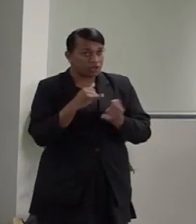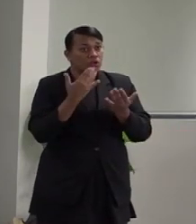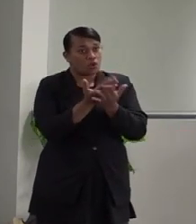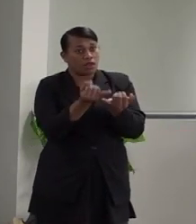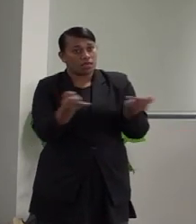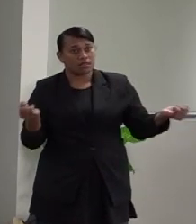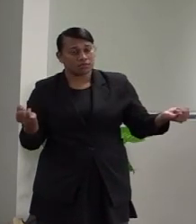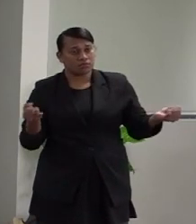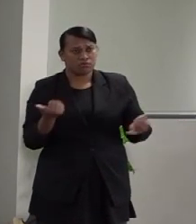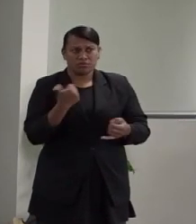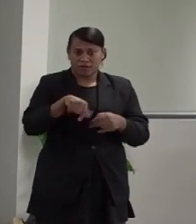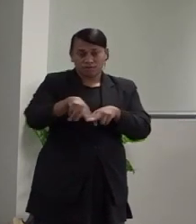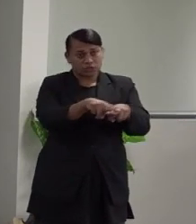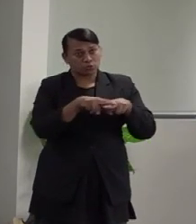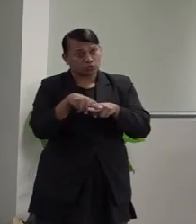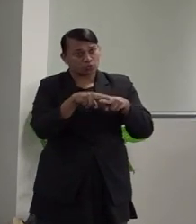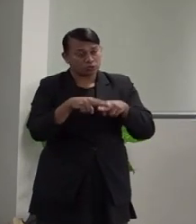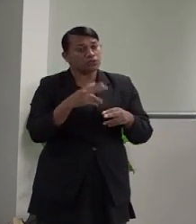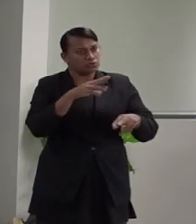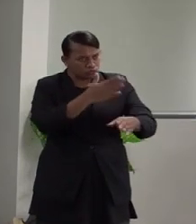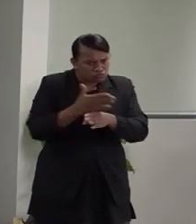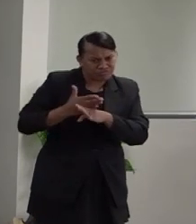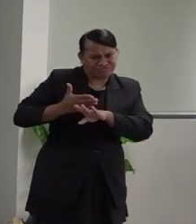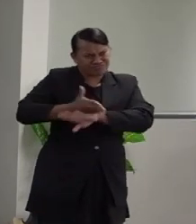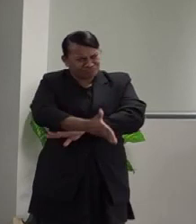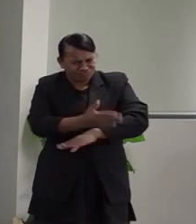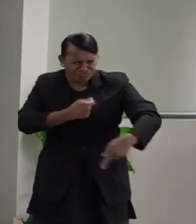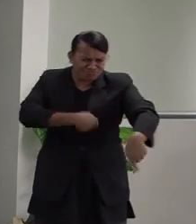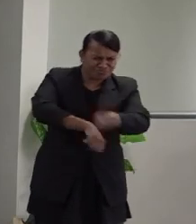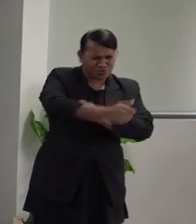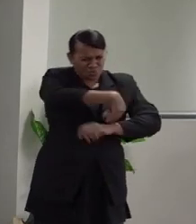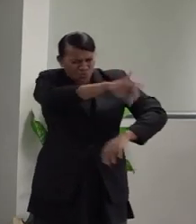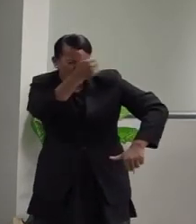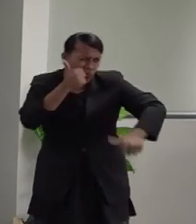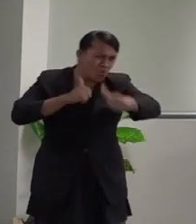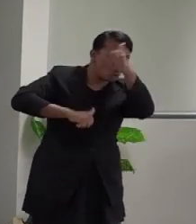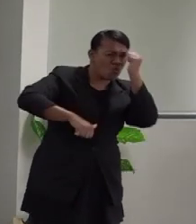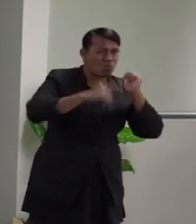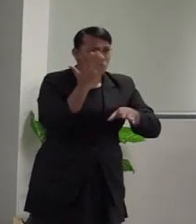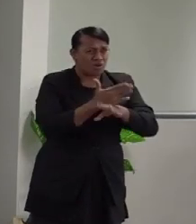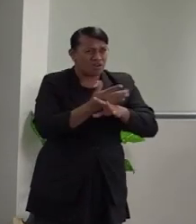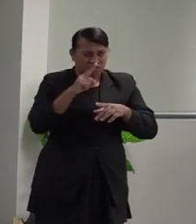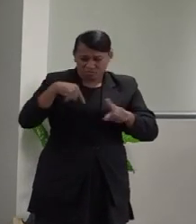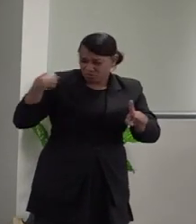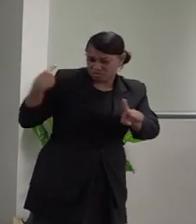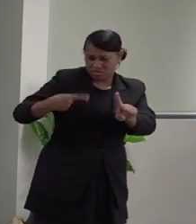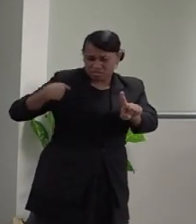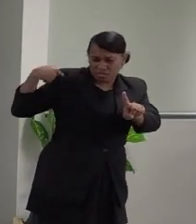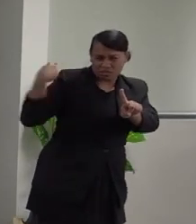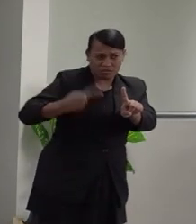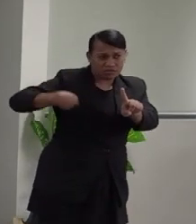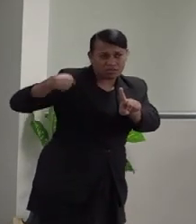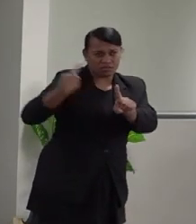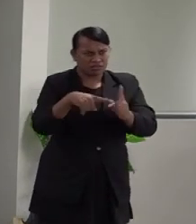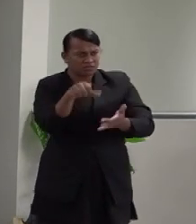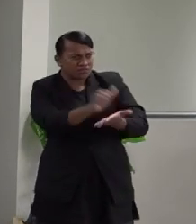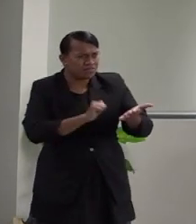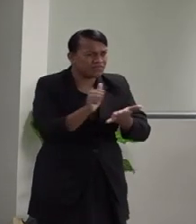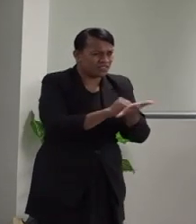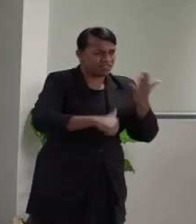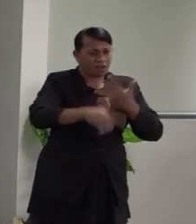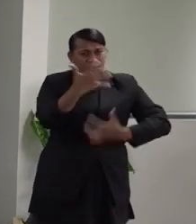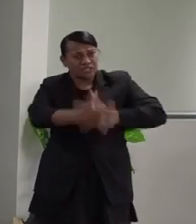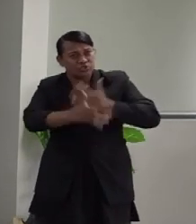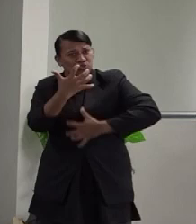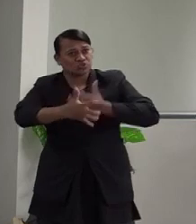working overtime to avoid that nightmare scenario. We are quickly acquiring new beds and ventilators and taking other measures